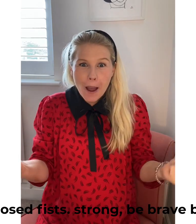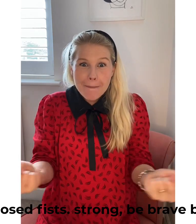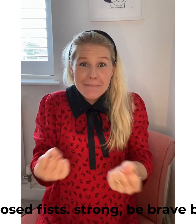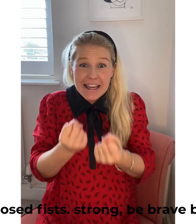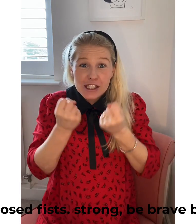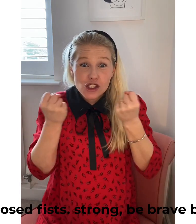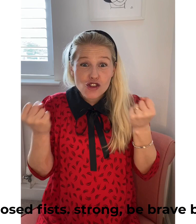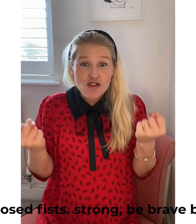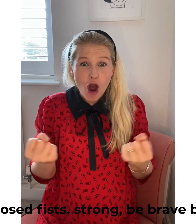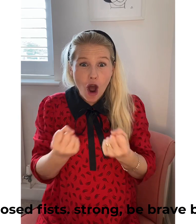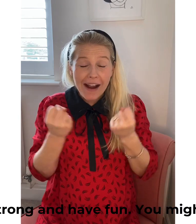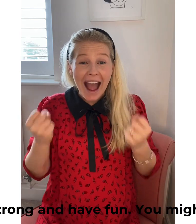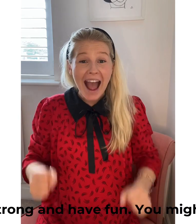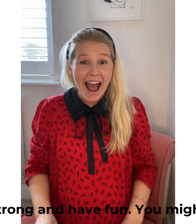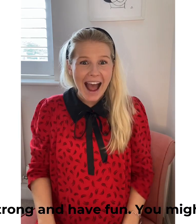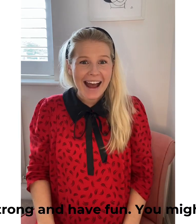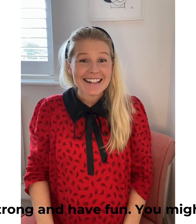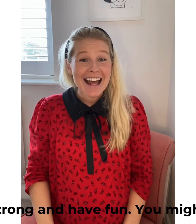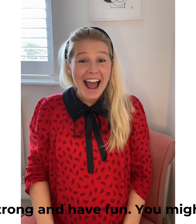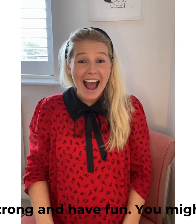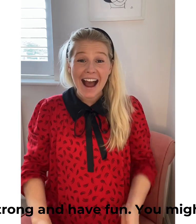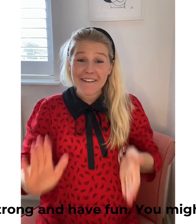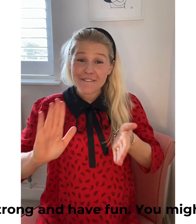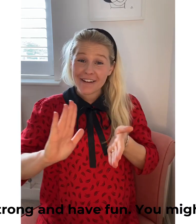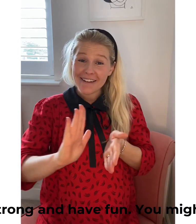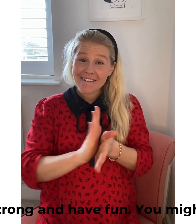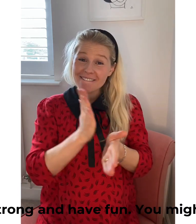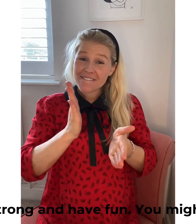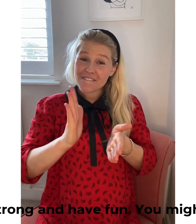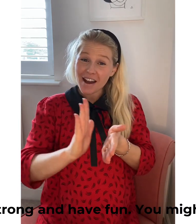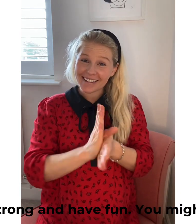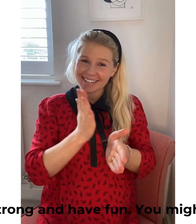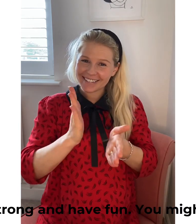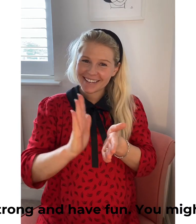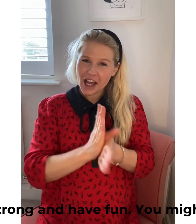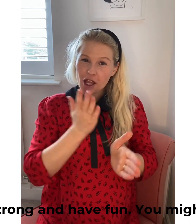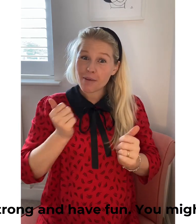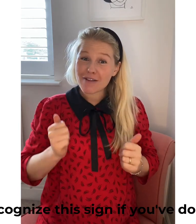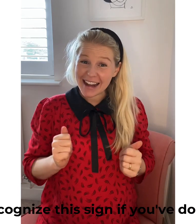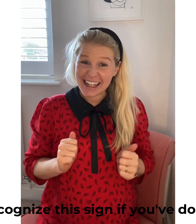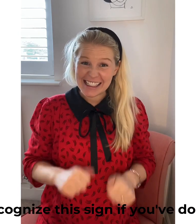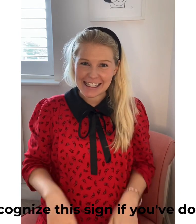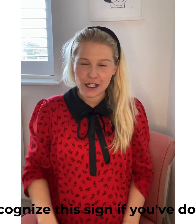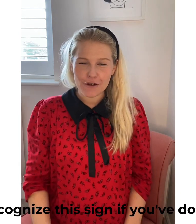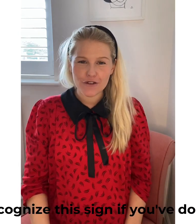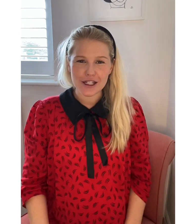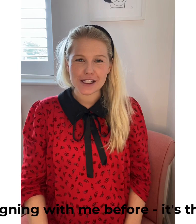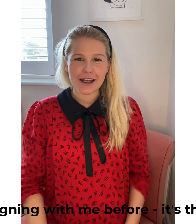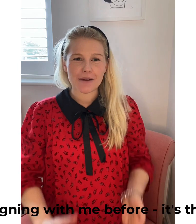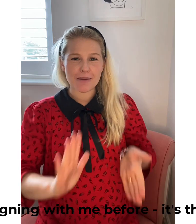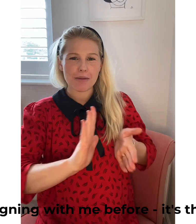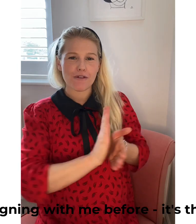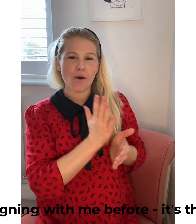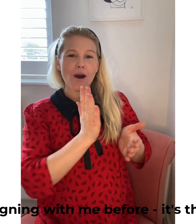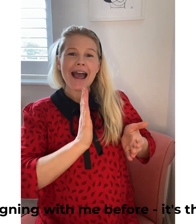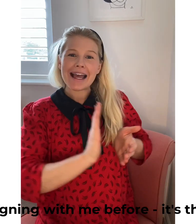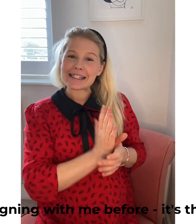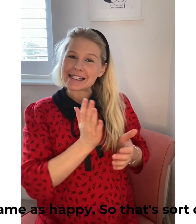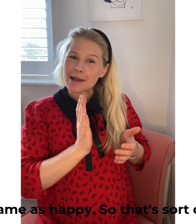be strong, and have fun. You might recognise this sign if you've done signing with me before. It's the same as